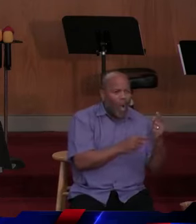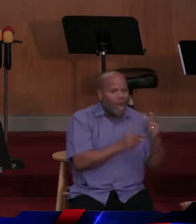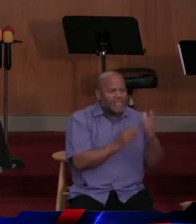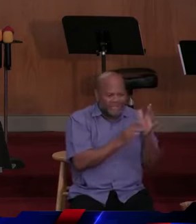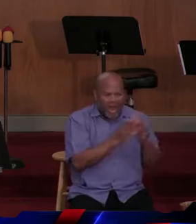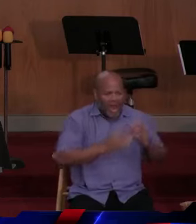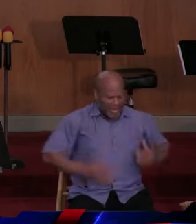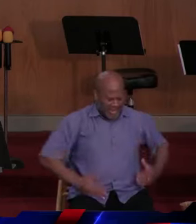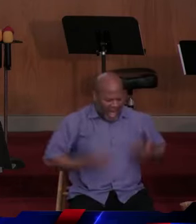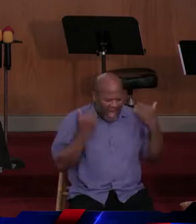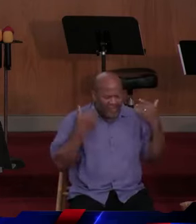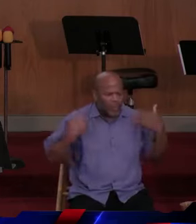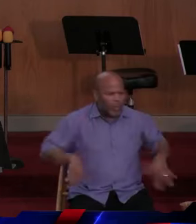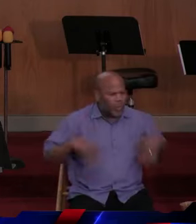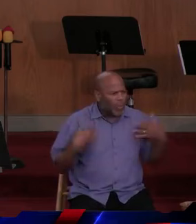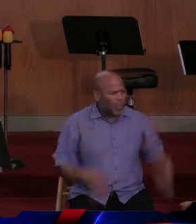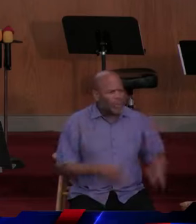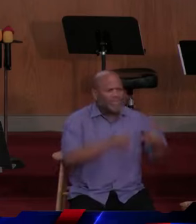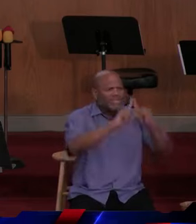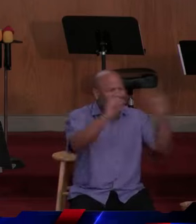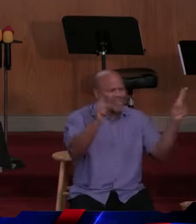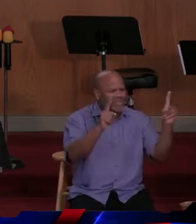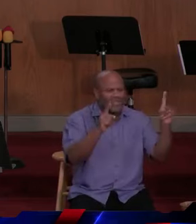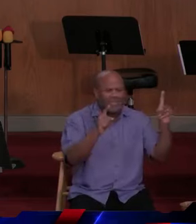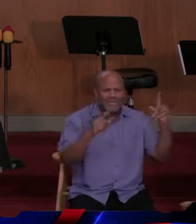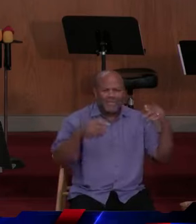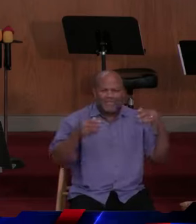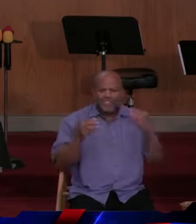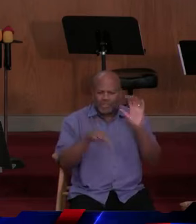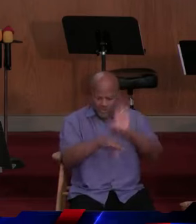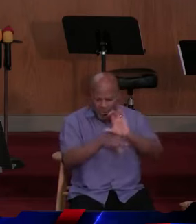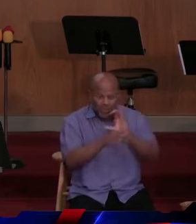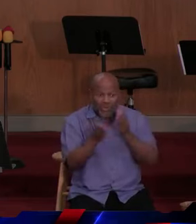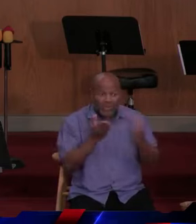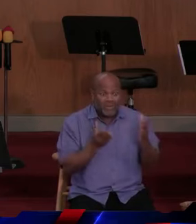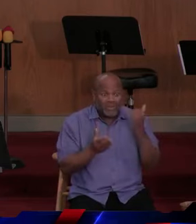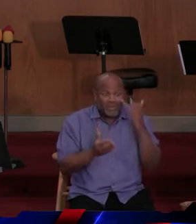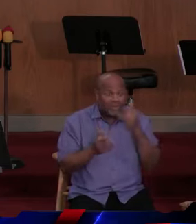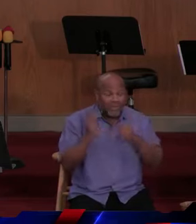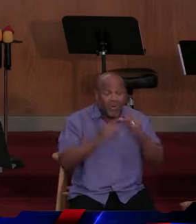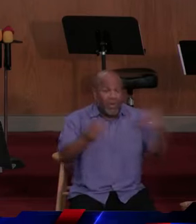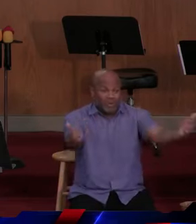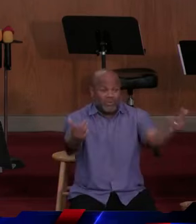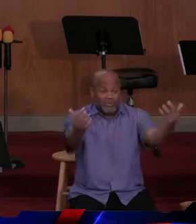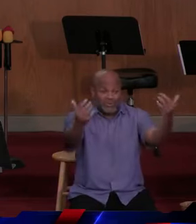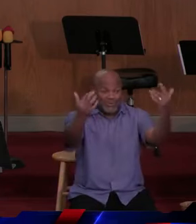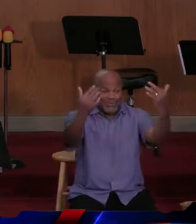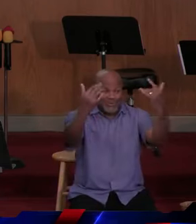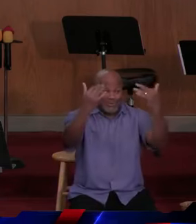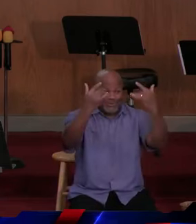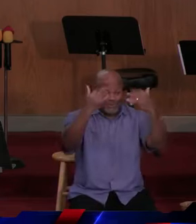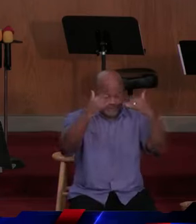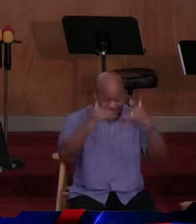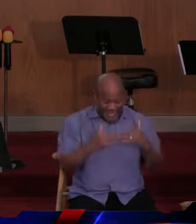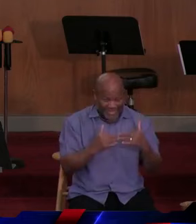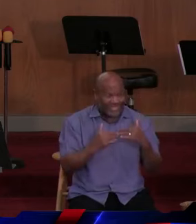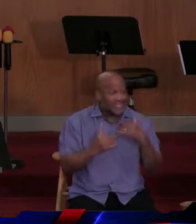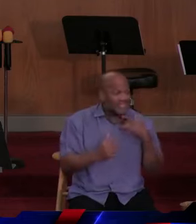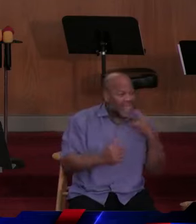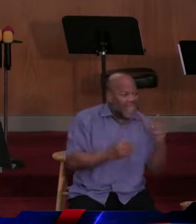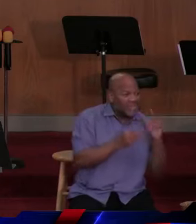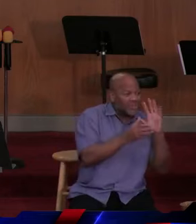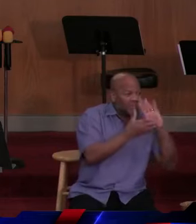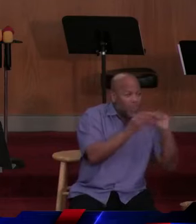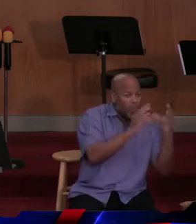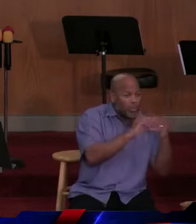What a difference it would make in our church services if everybody who gathered came to tell about how they met the